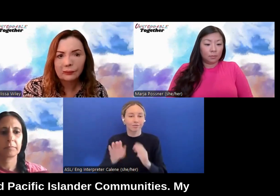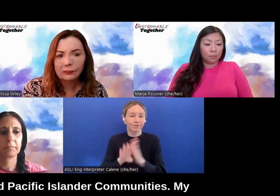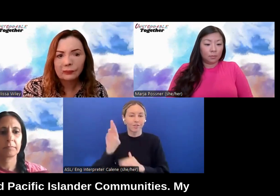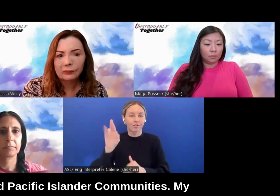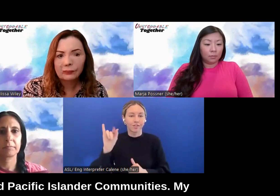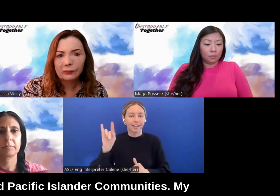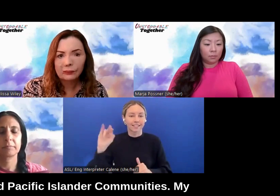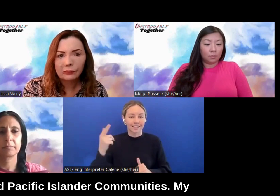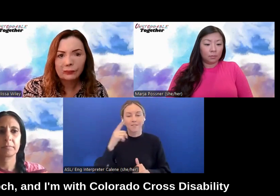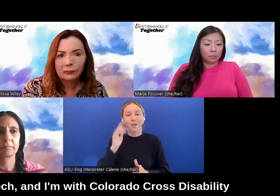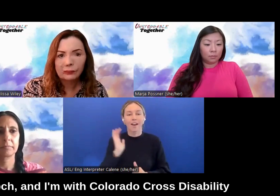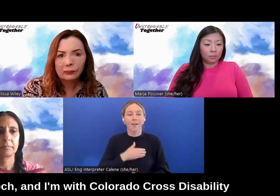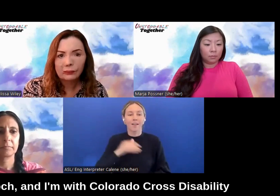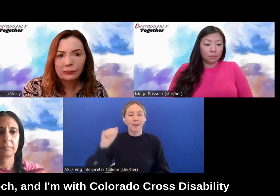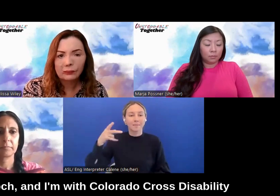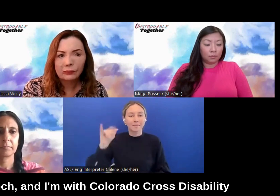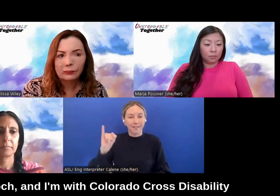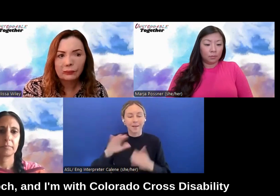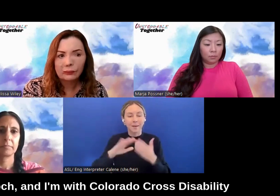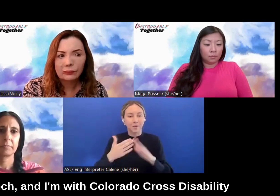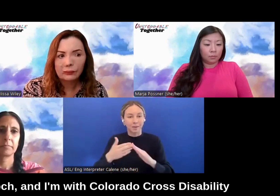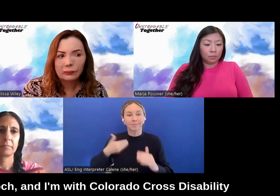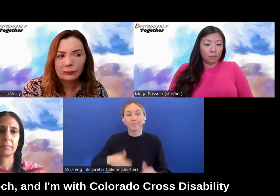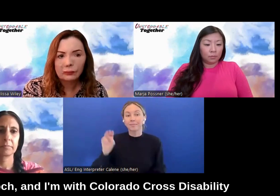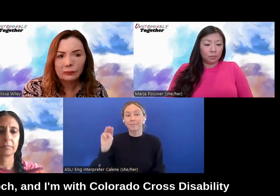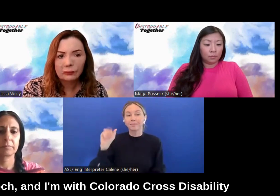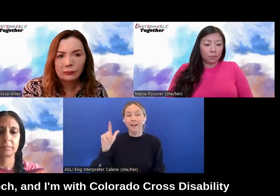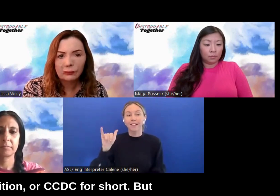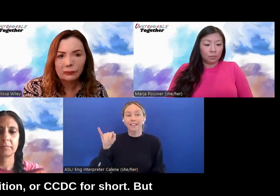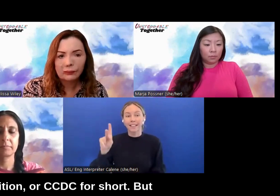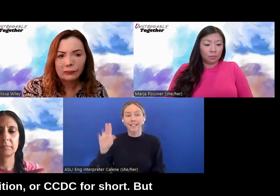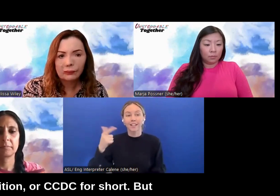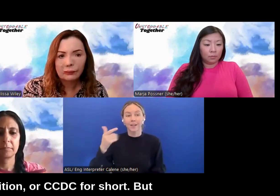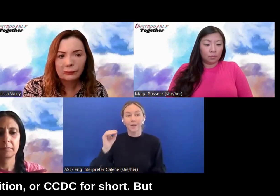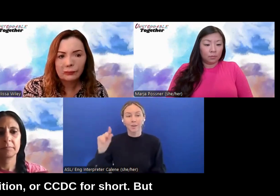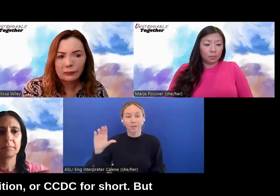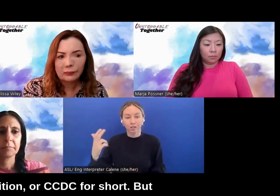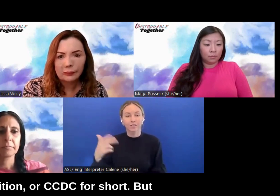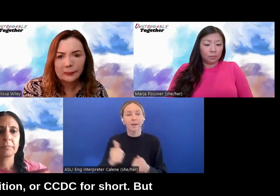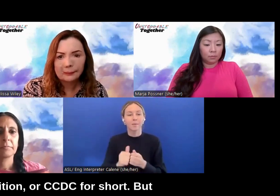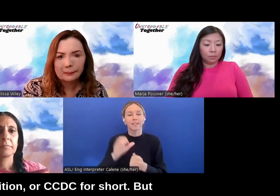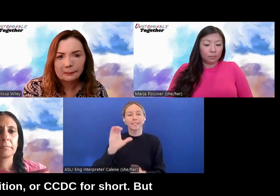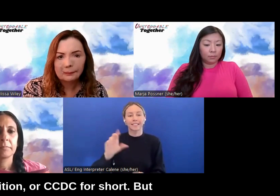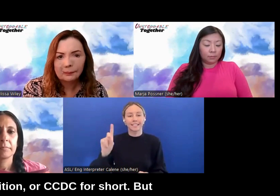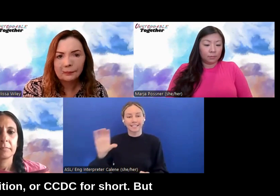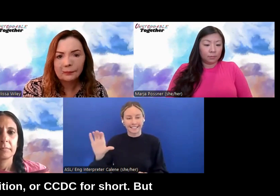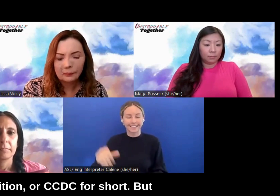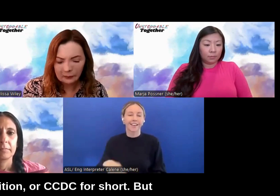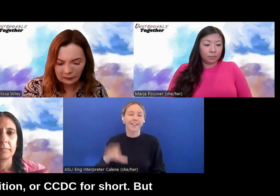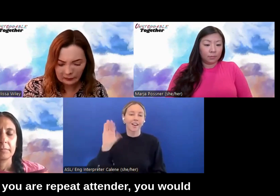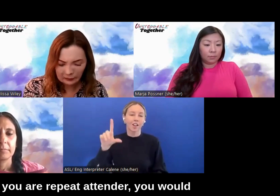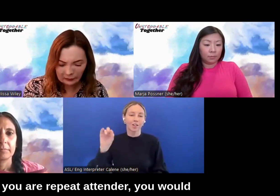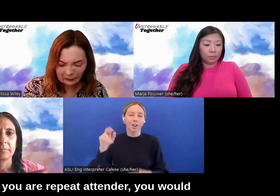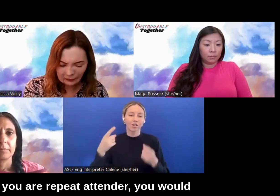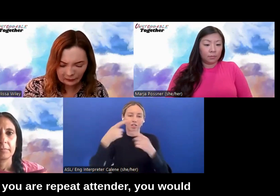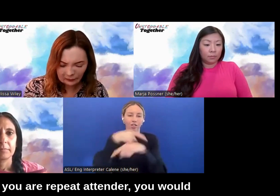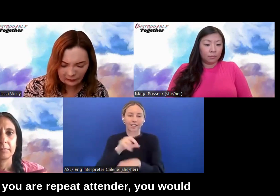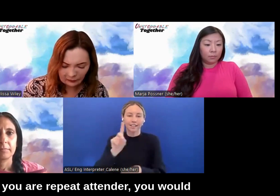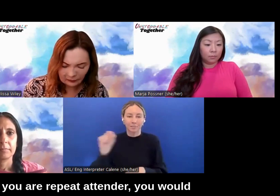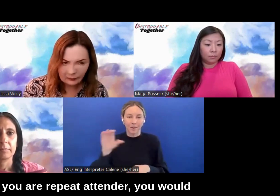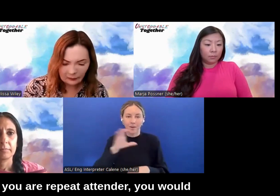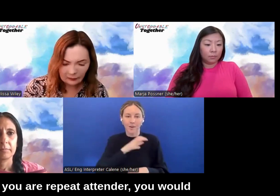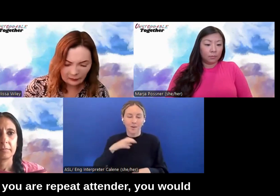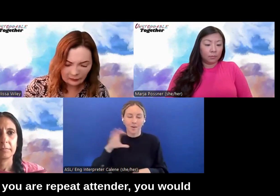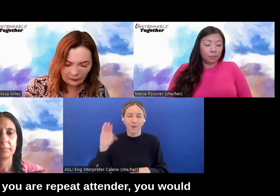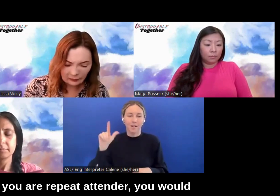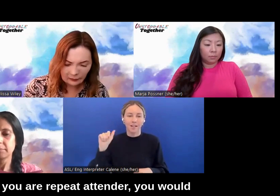Islander Communities. My name is Malik Gooch, and I'm with the Colorado Cross Disability Coalition, or CCDC for short, but